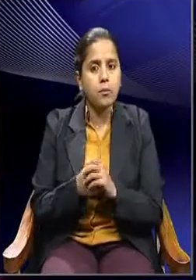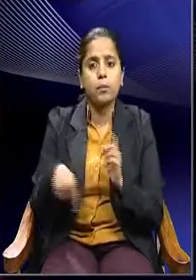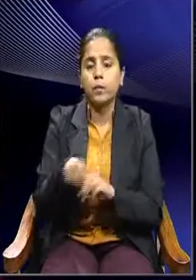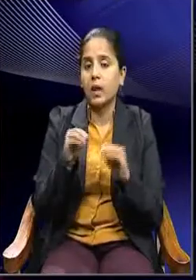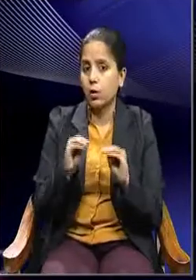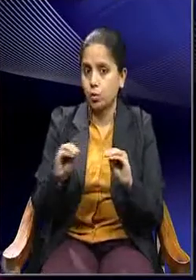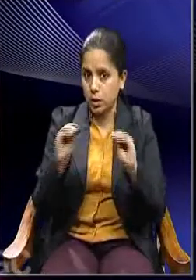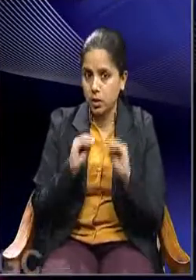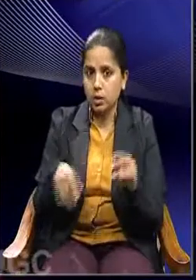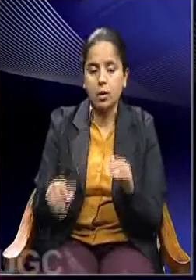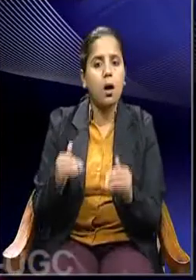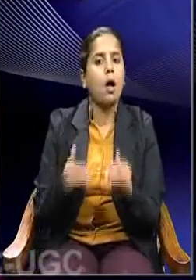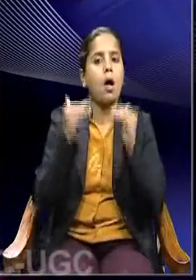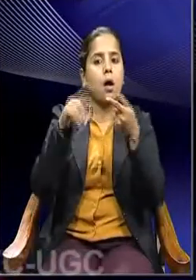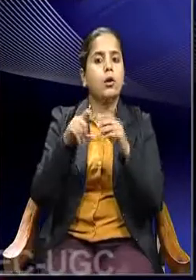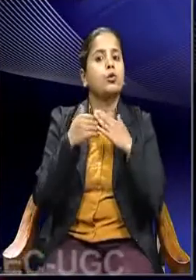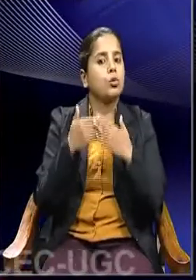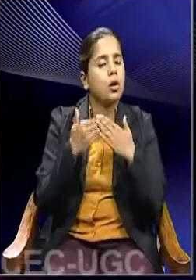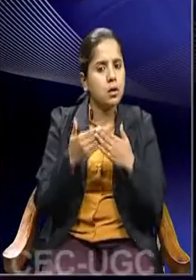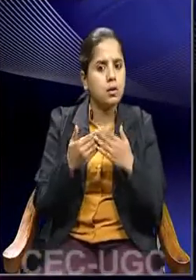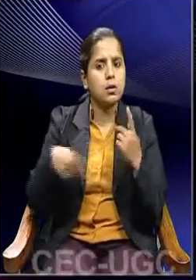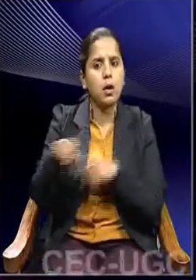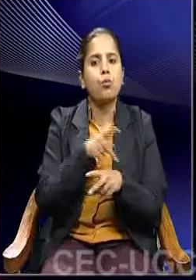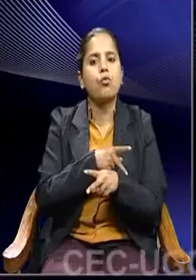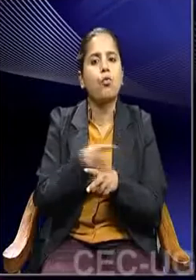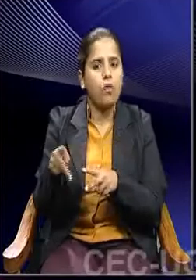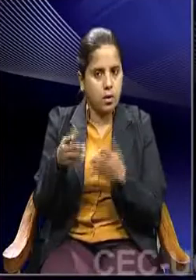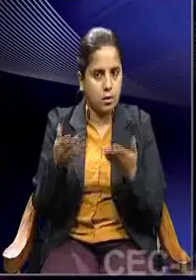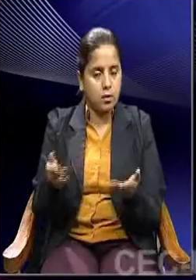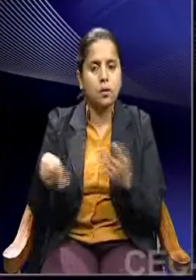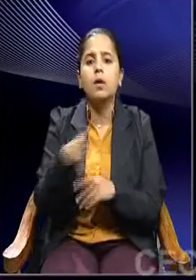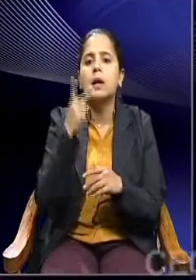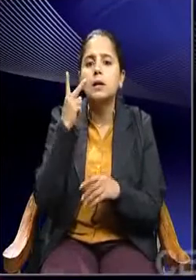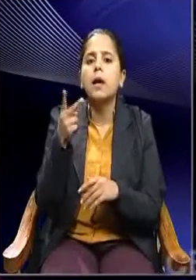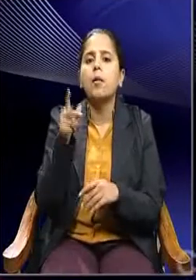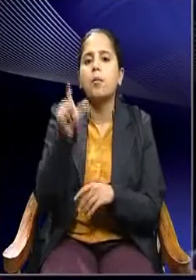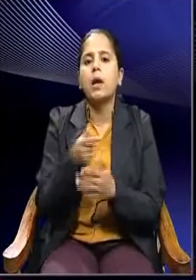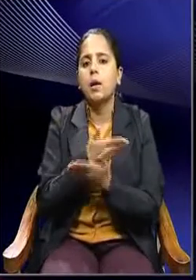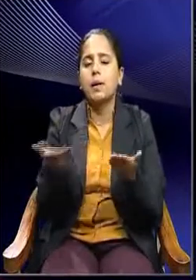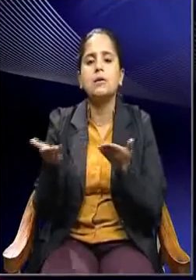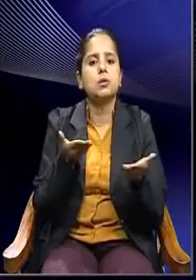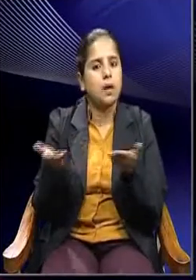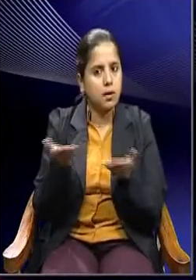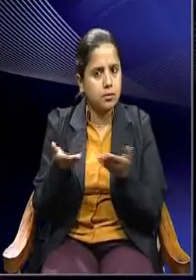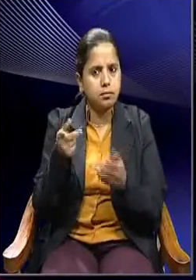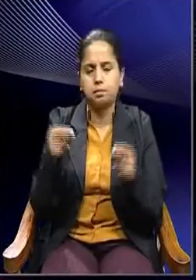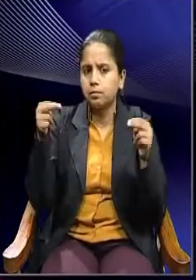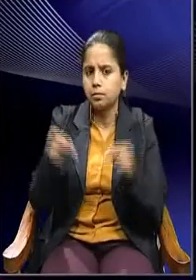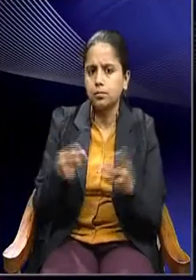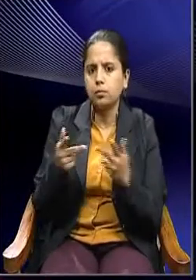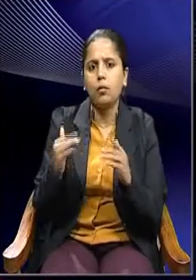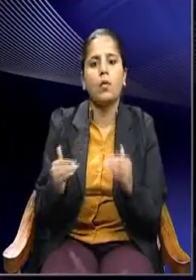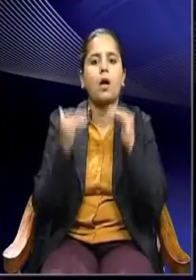teaching in higher education is a profession. It is a form of public service. It requires